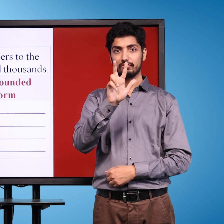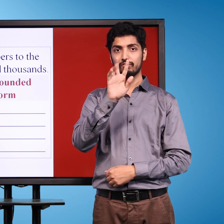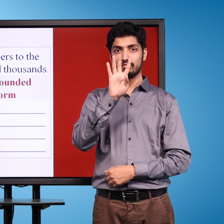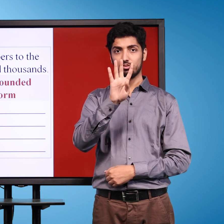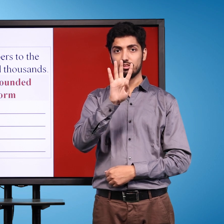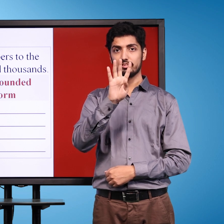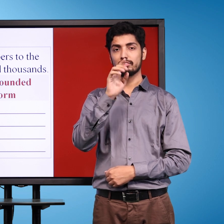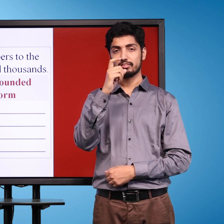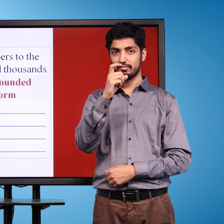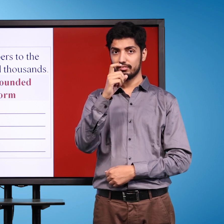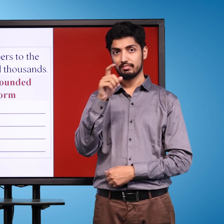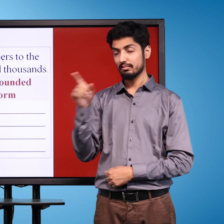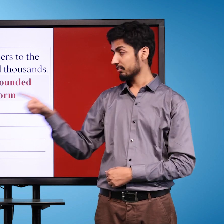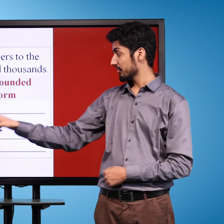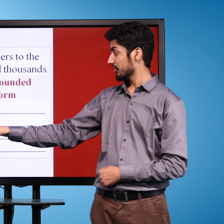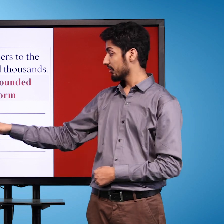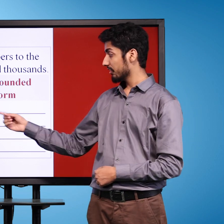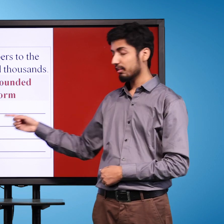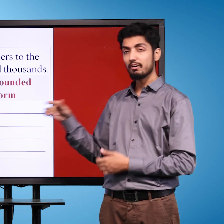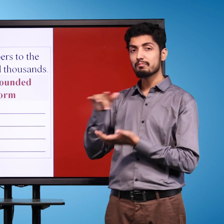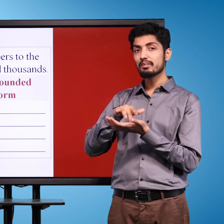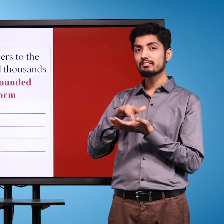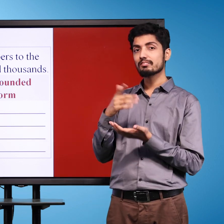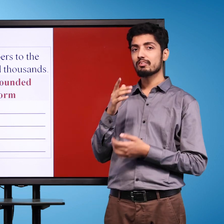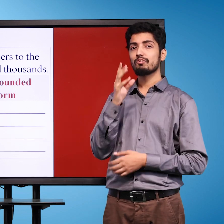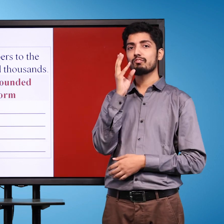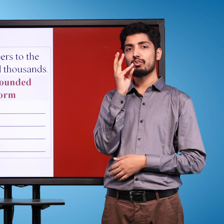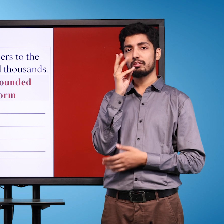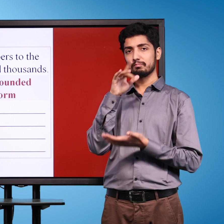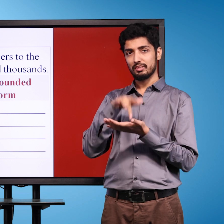75847. Approximate to nearest thousands.